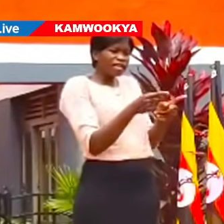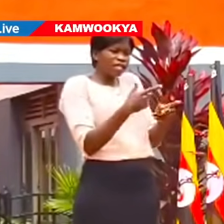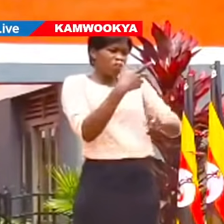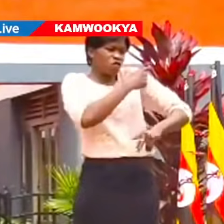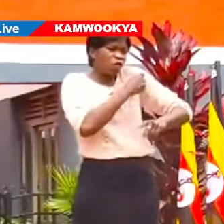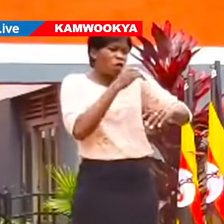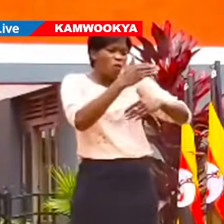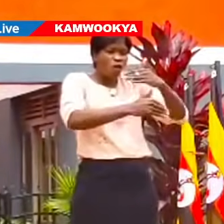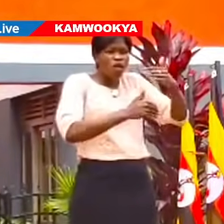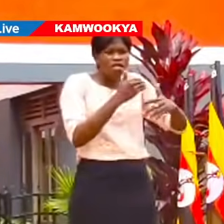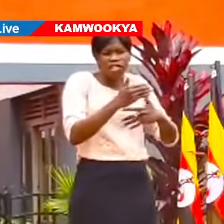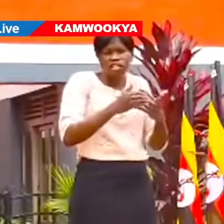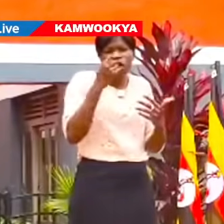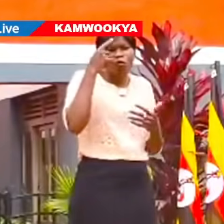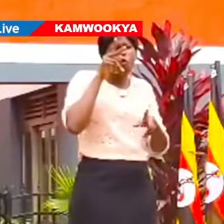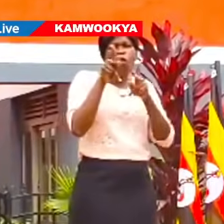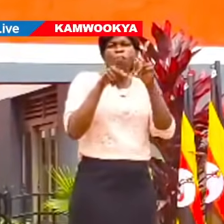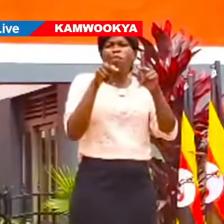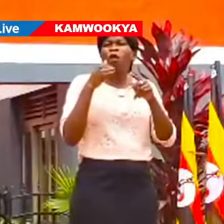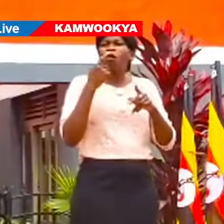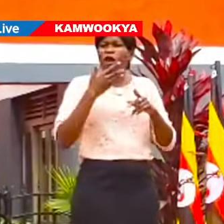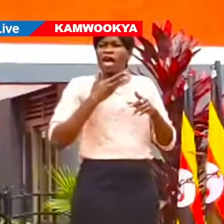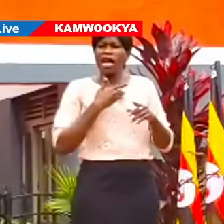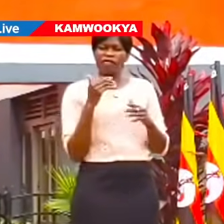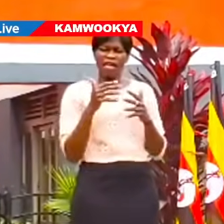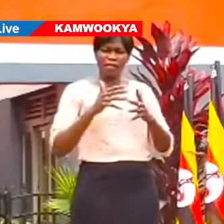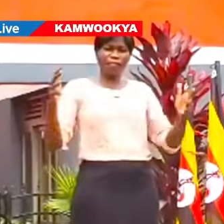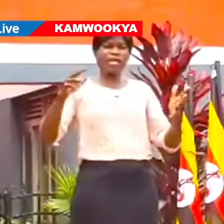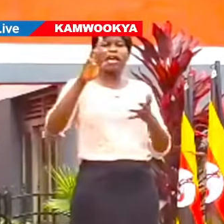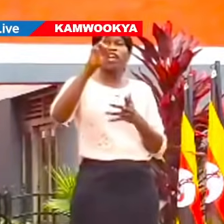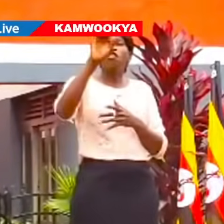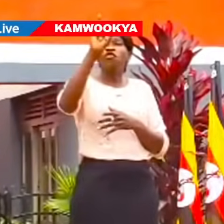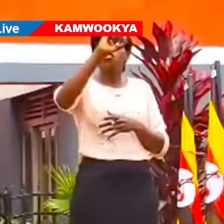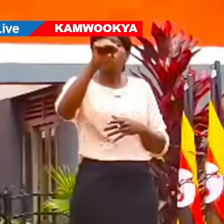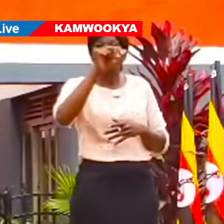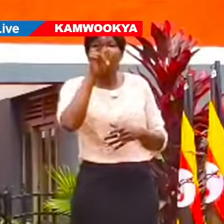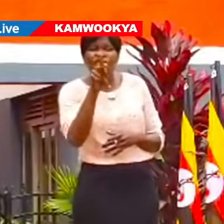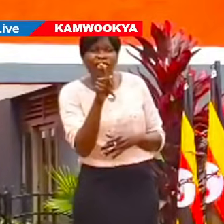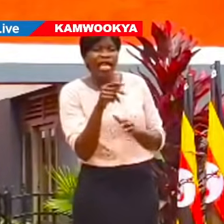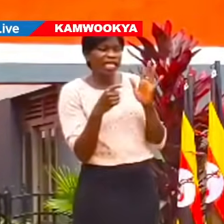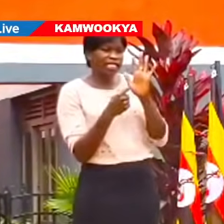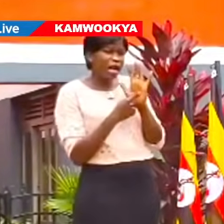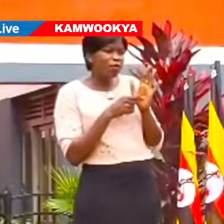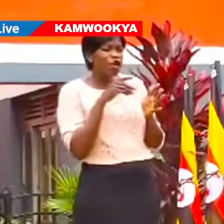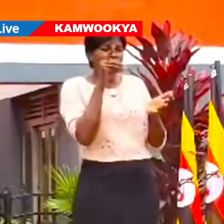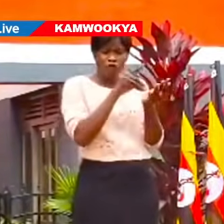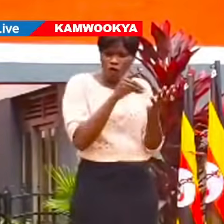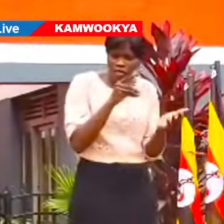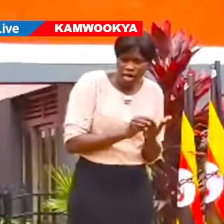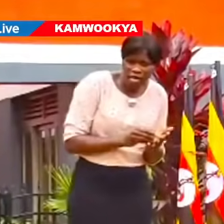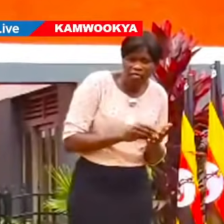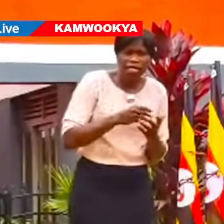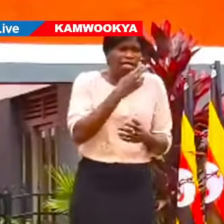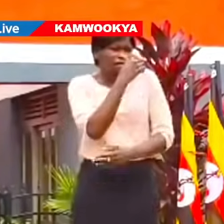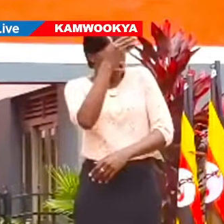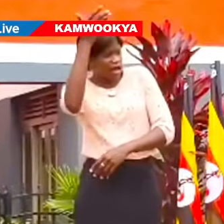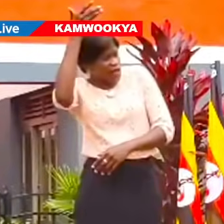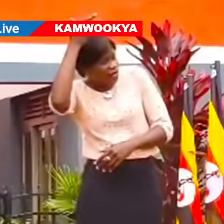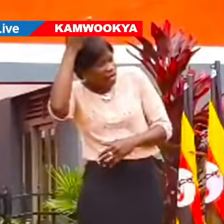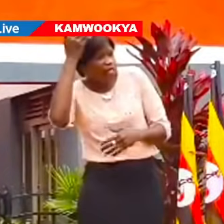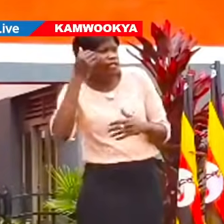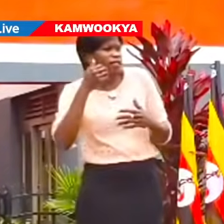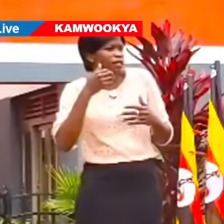ng'abasawo, ng'abasirikale n'abakadde, kubanga tukimanyi nti immunity